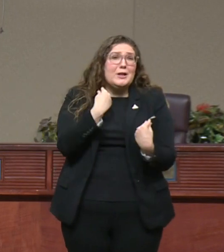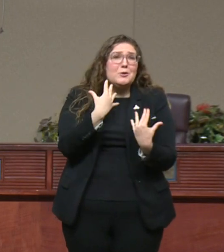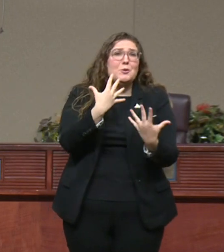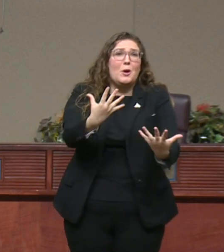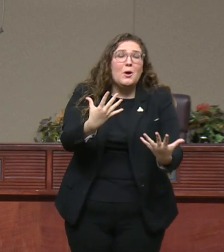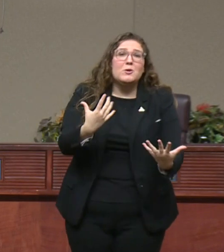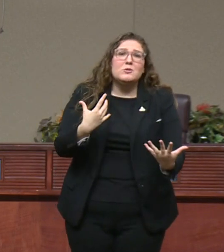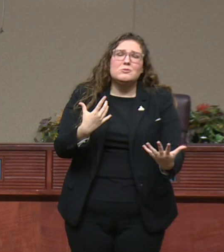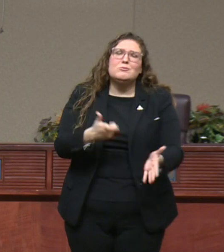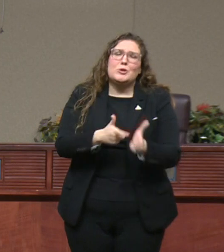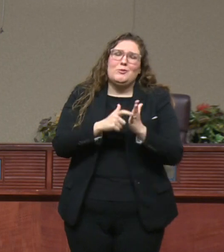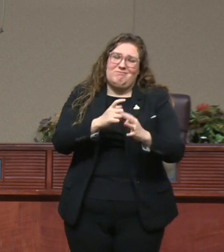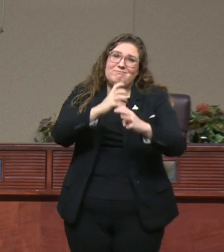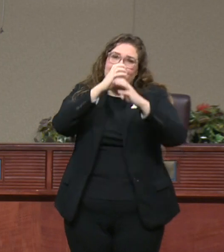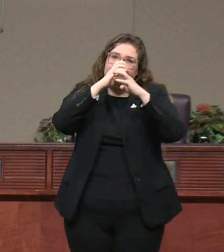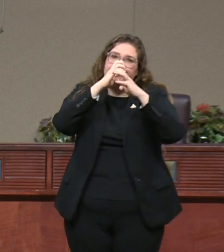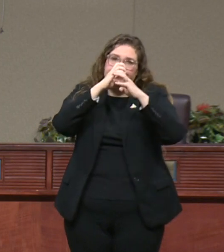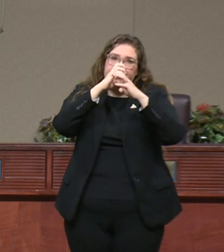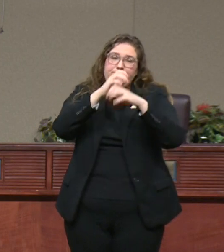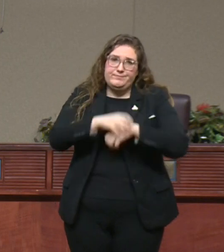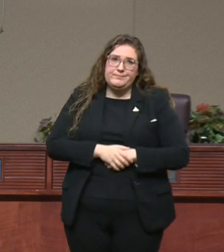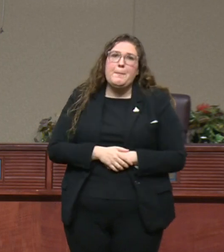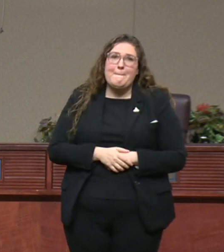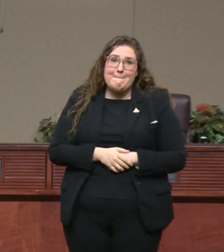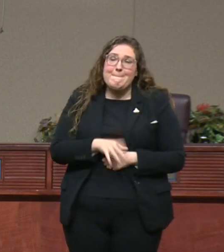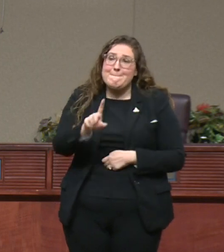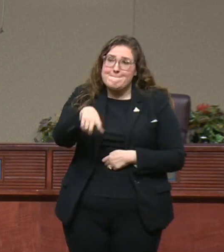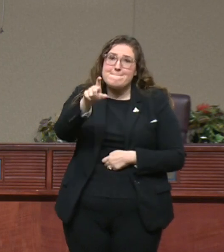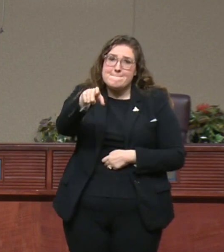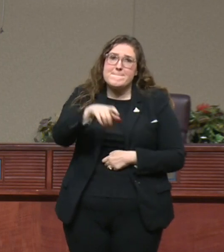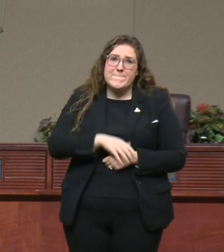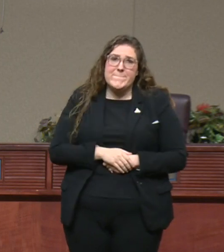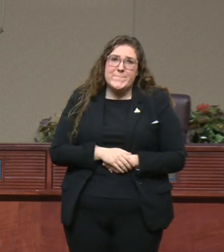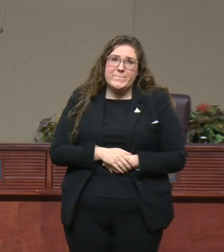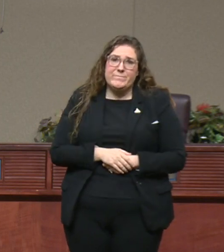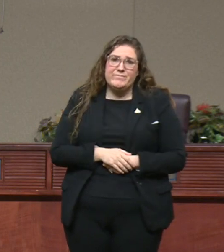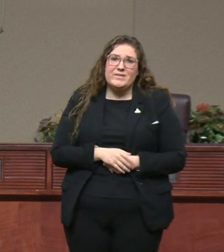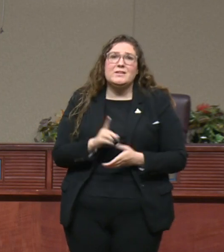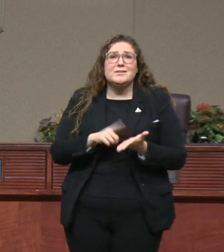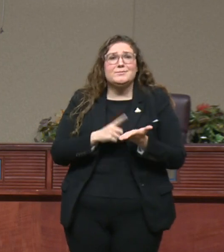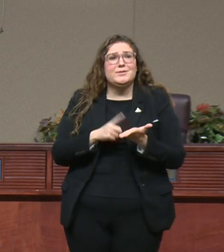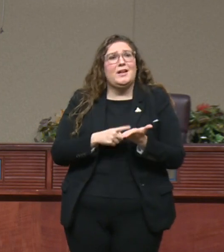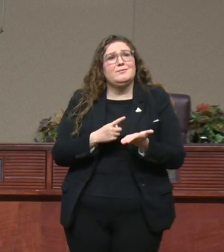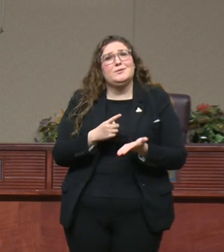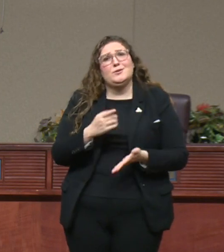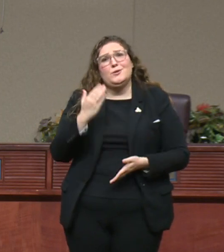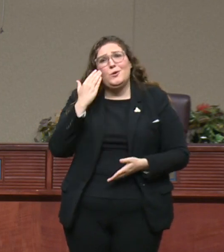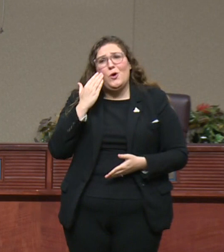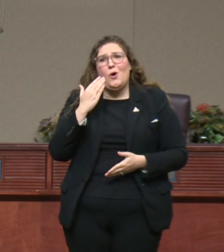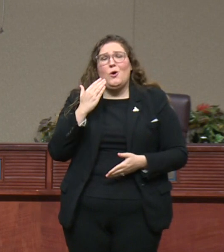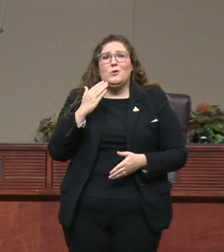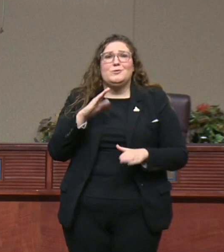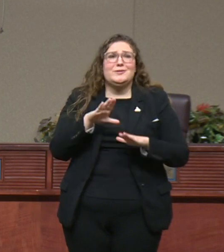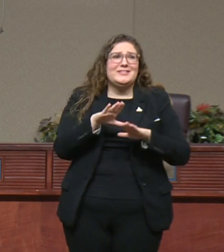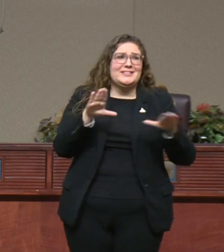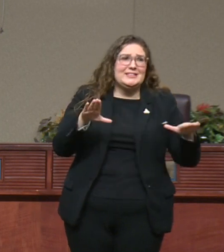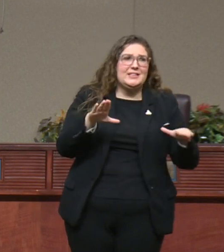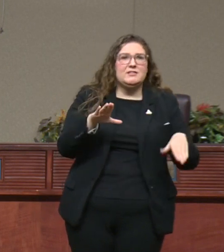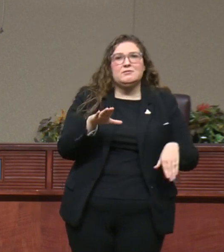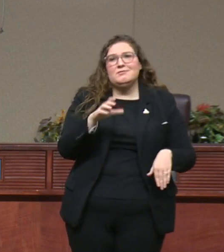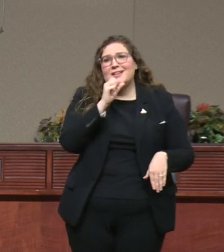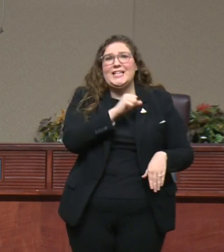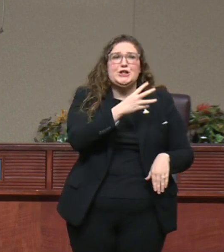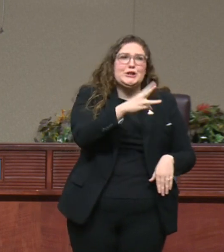children. I have to. And at sometimes when they are 16, 17, 18, they make their own judgment and